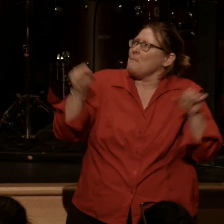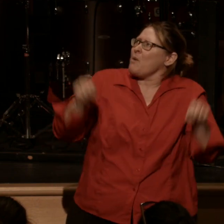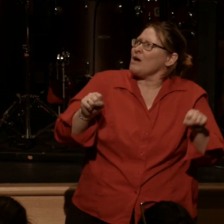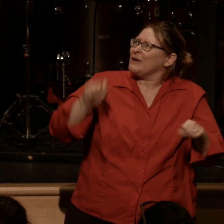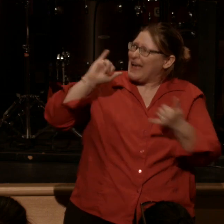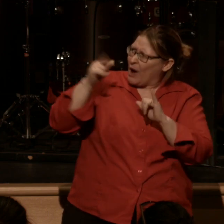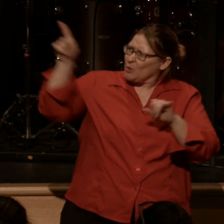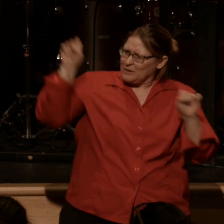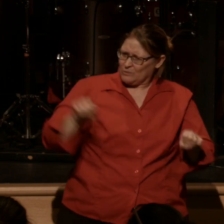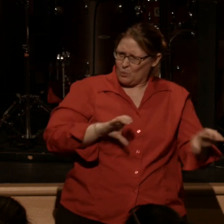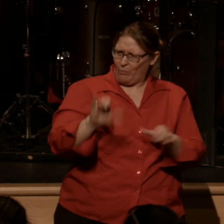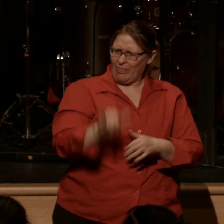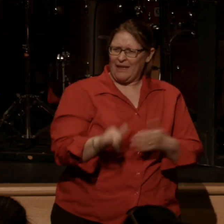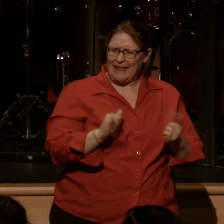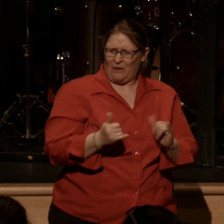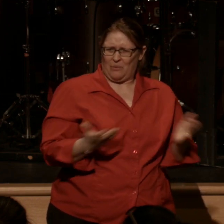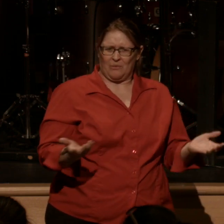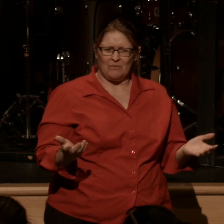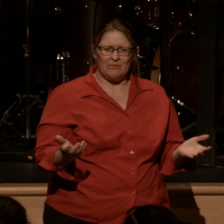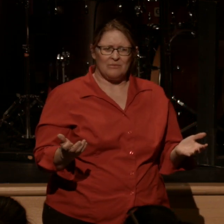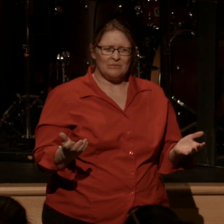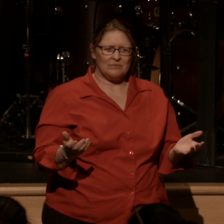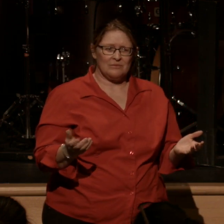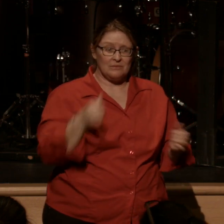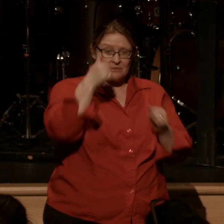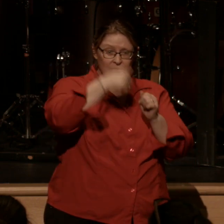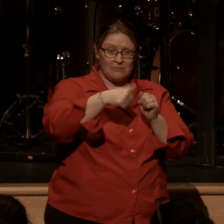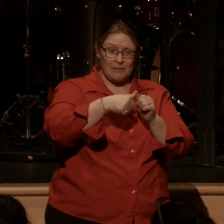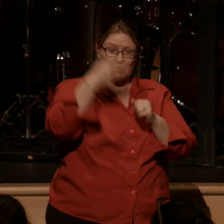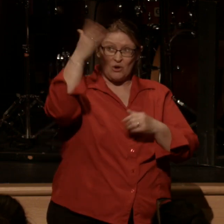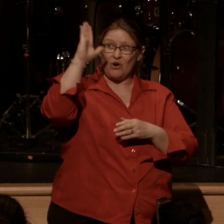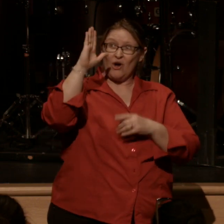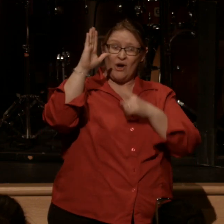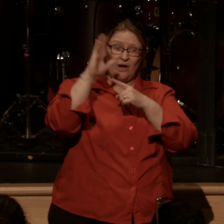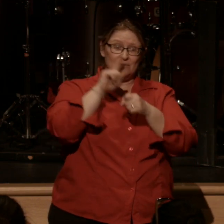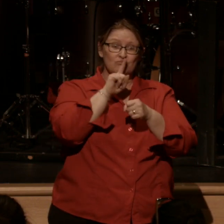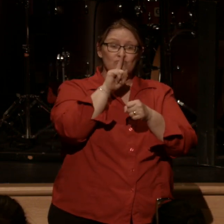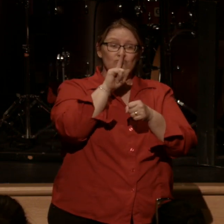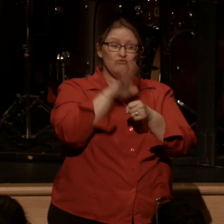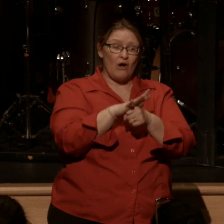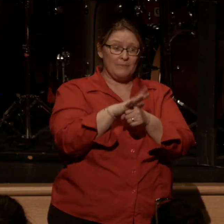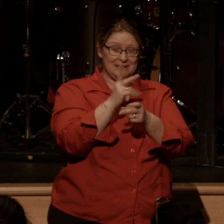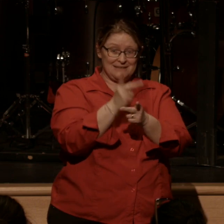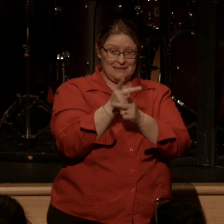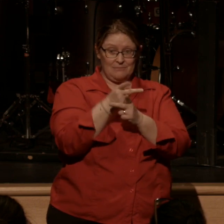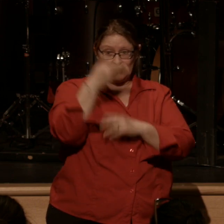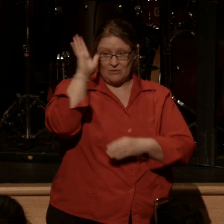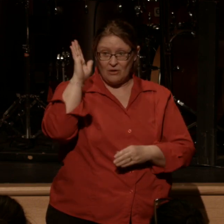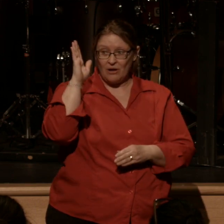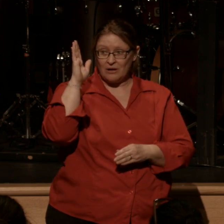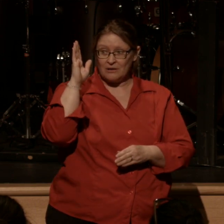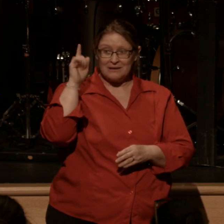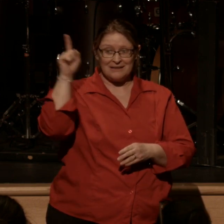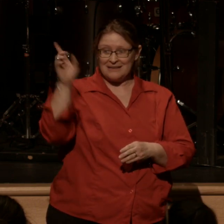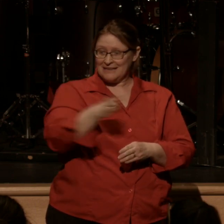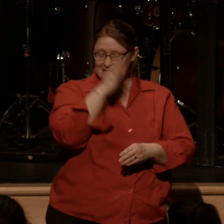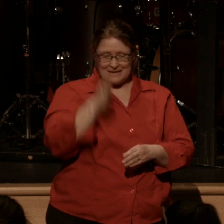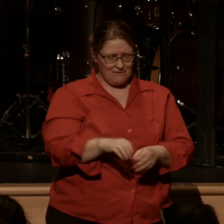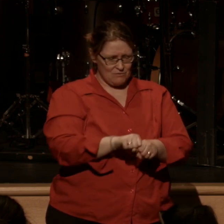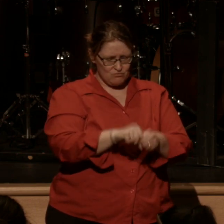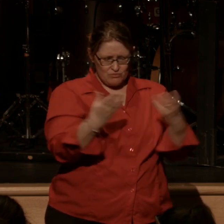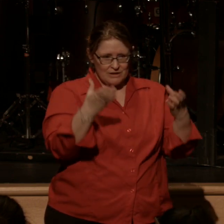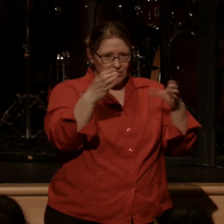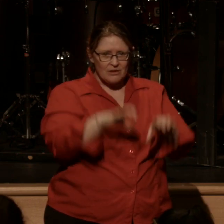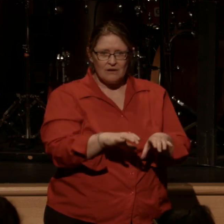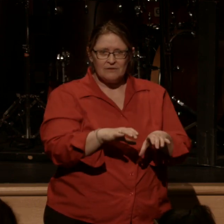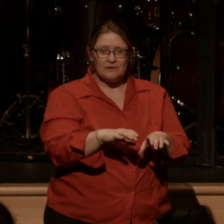will you do this? But remember, God is a promise-keeping God. He never breaks his covenant.